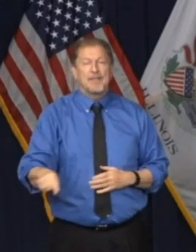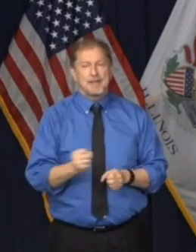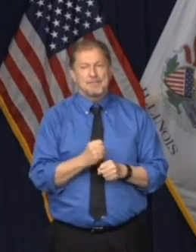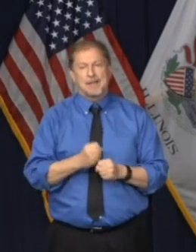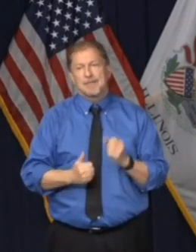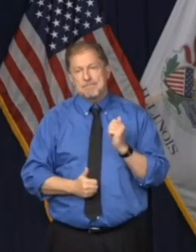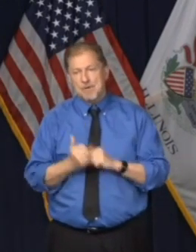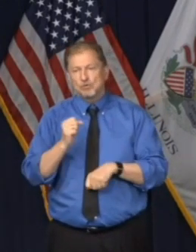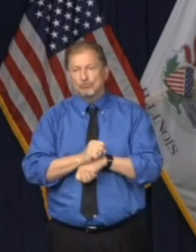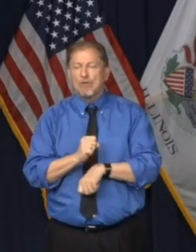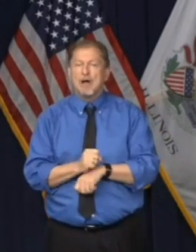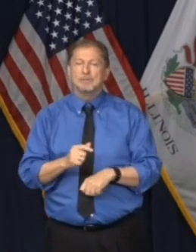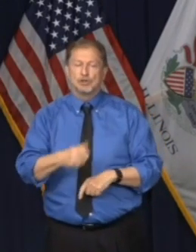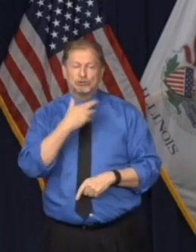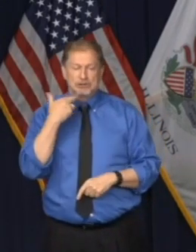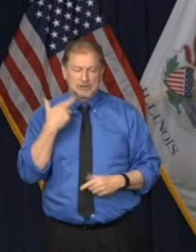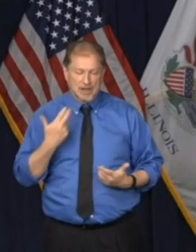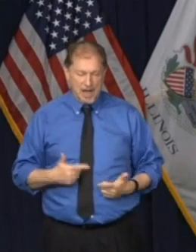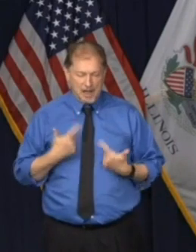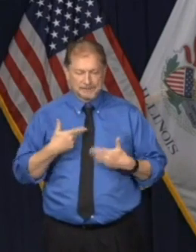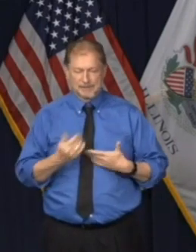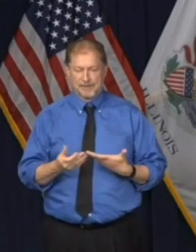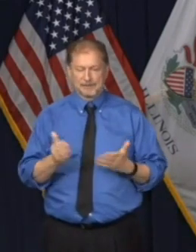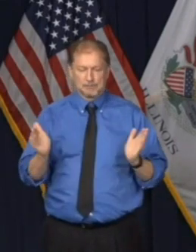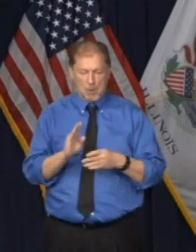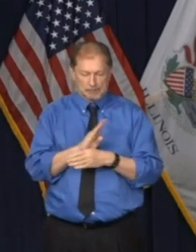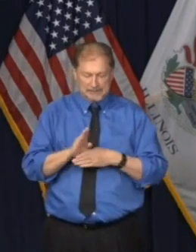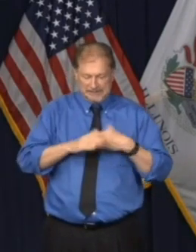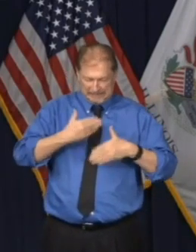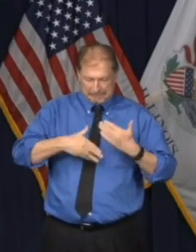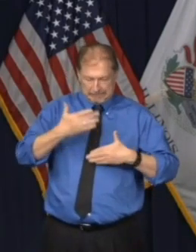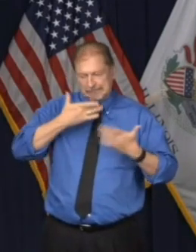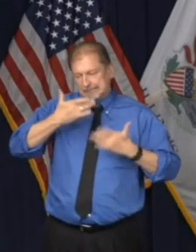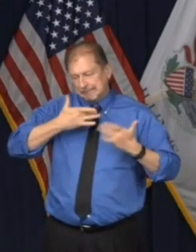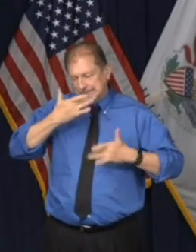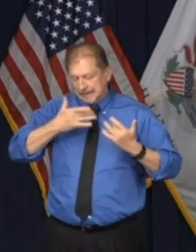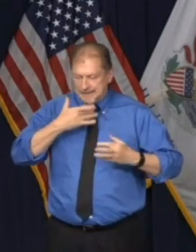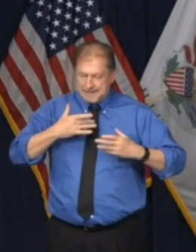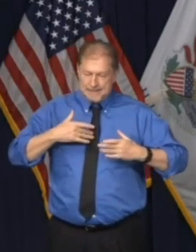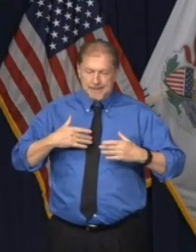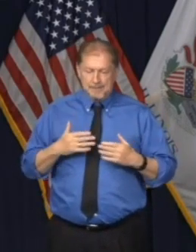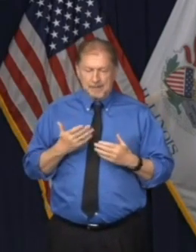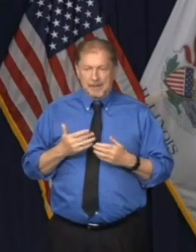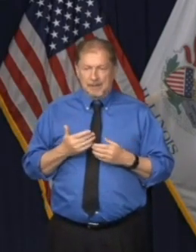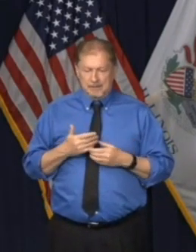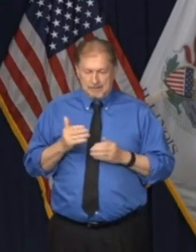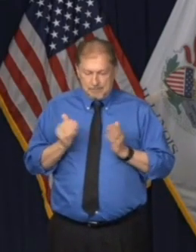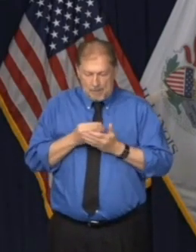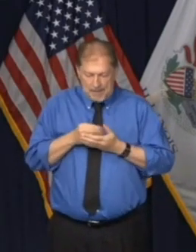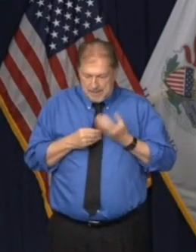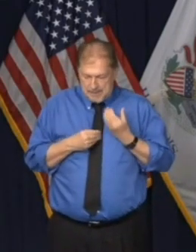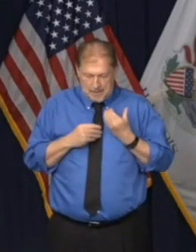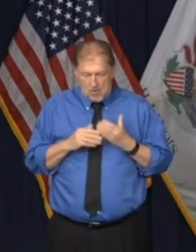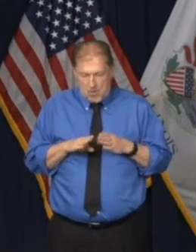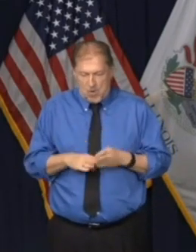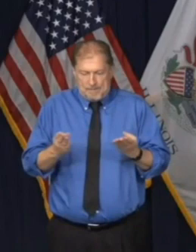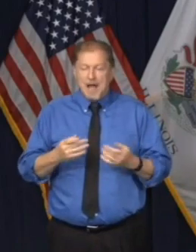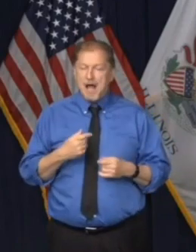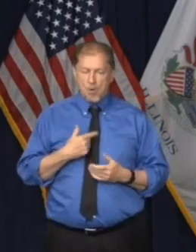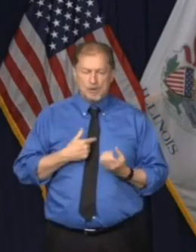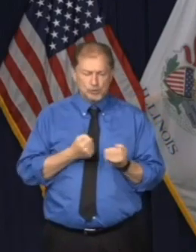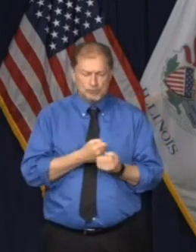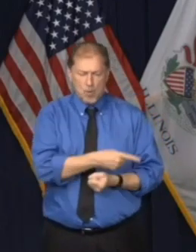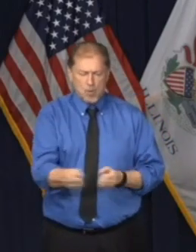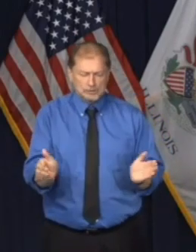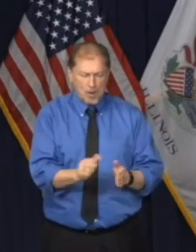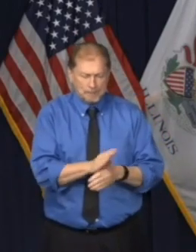risk their lives and, or livelihoods rather, and their savings to go out and start a business and build it. And I mean, I really want small businesses to